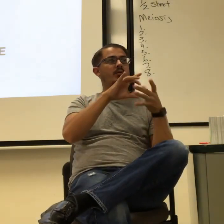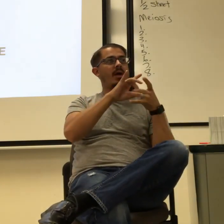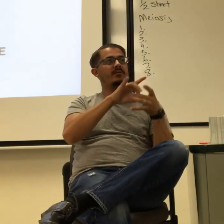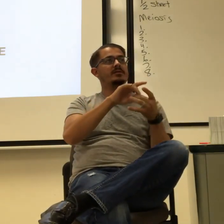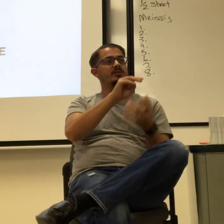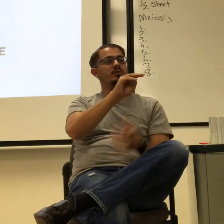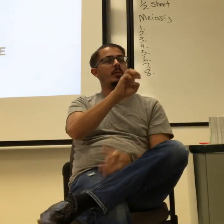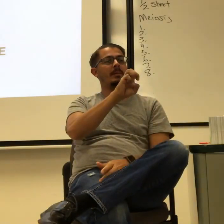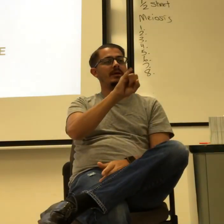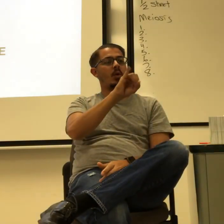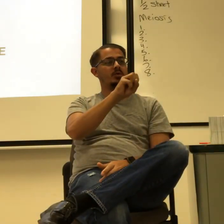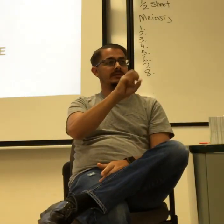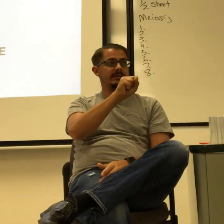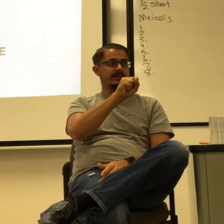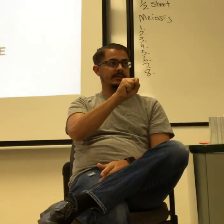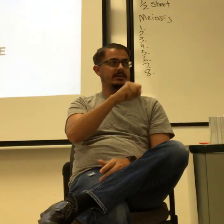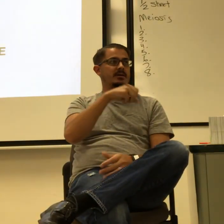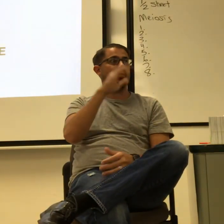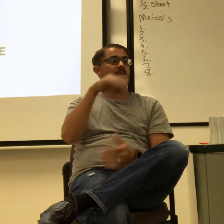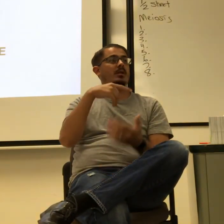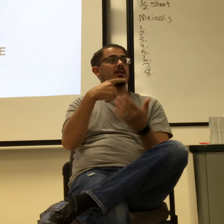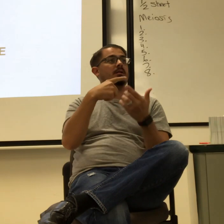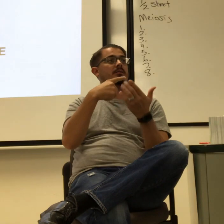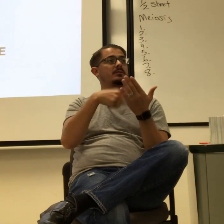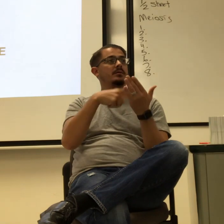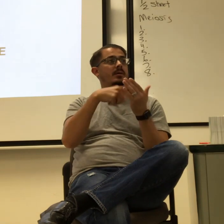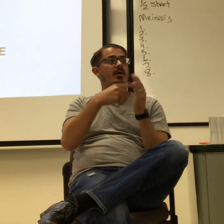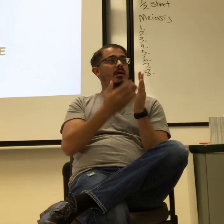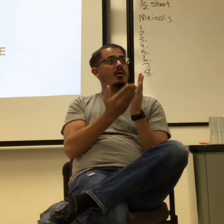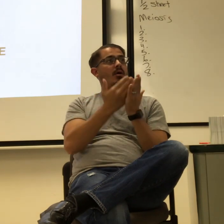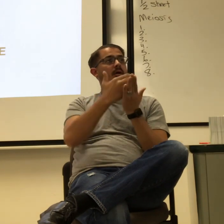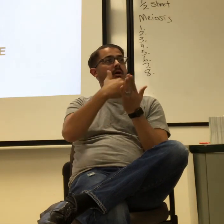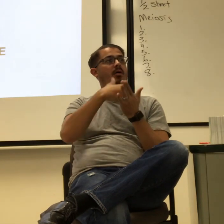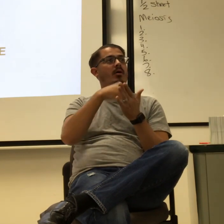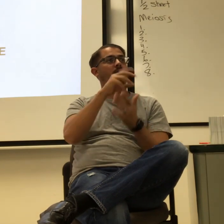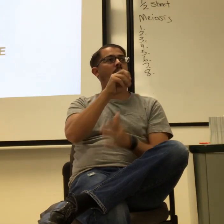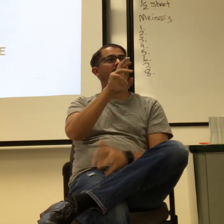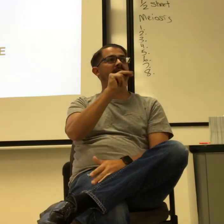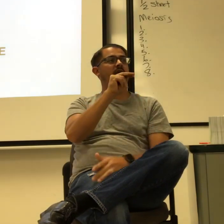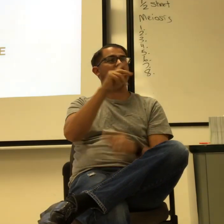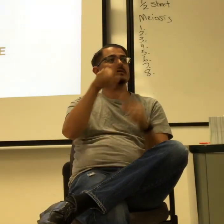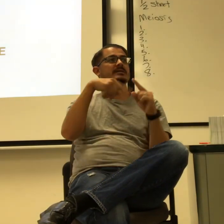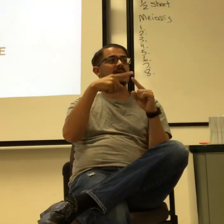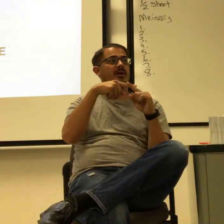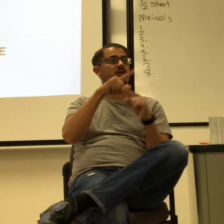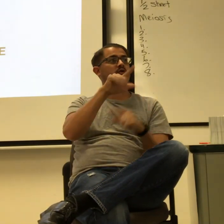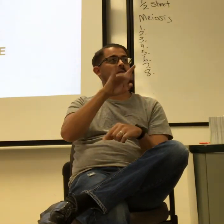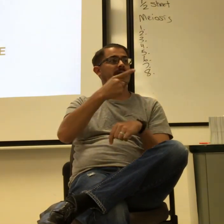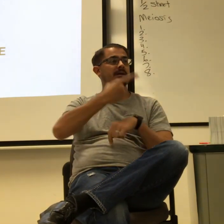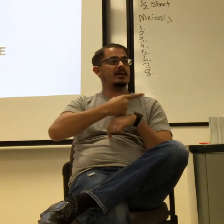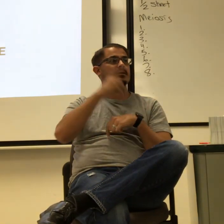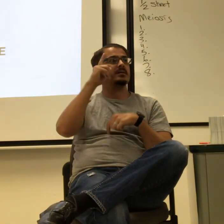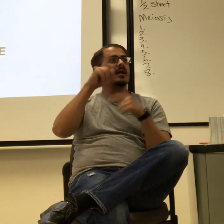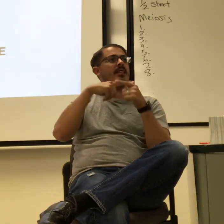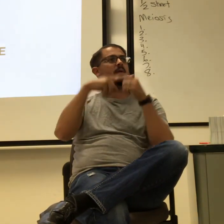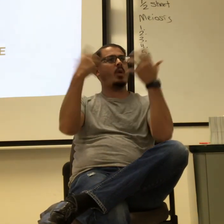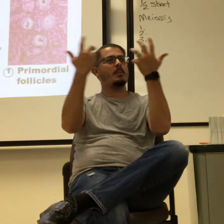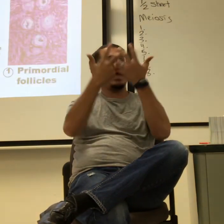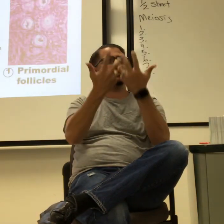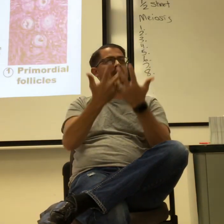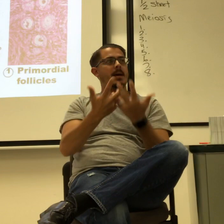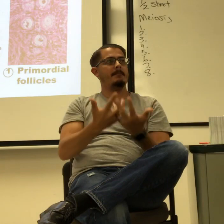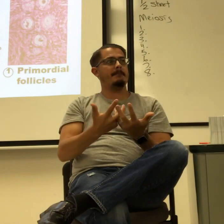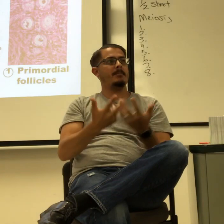is go through all the phases of the ovarian cycle. It's a 28-day cycle. And we're going to match up what's going